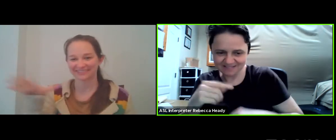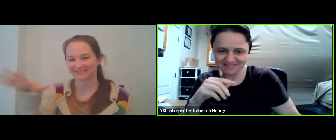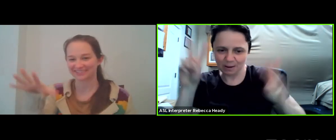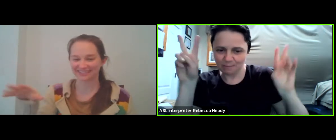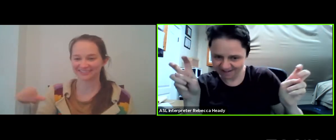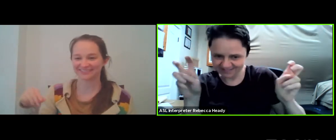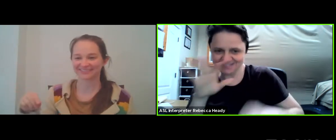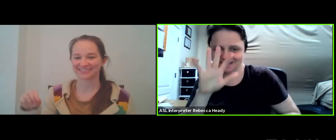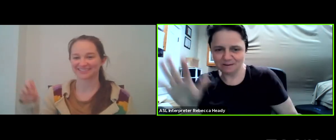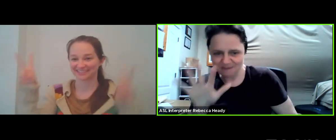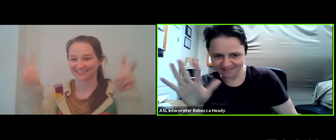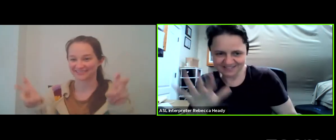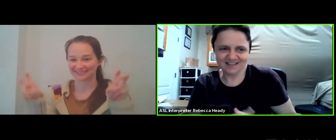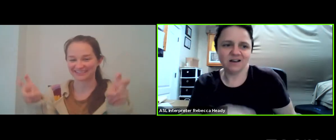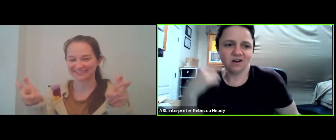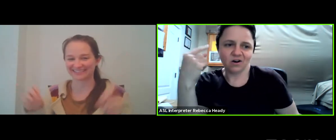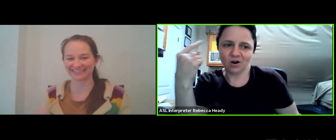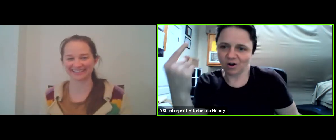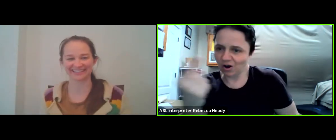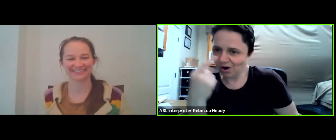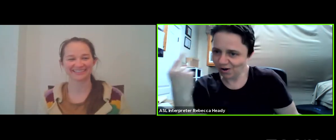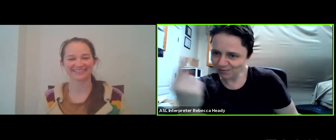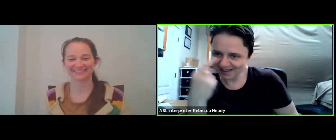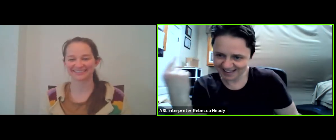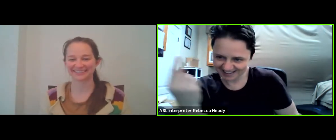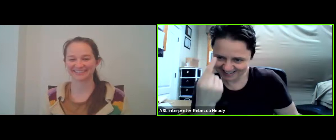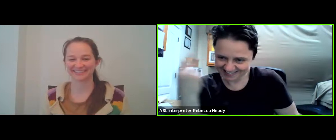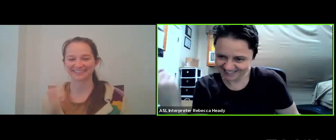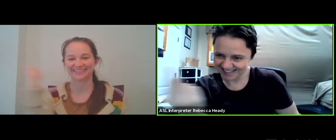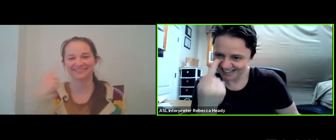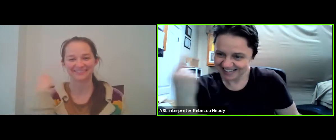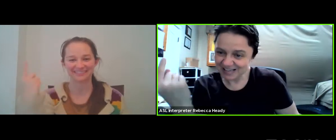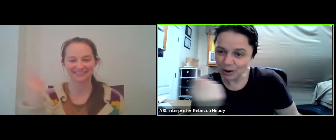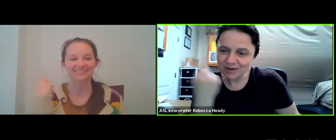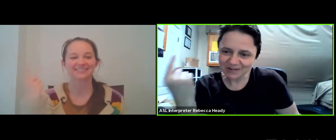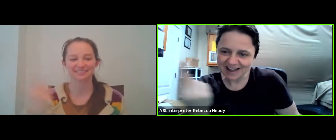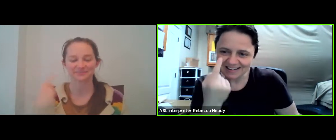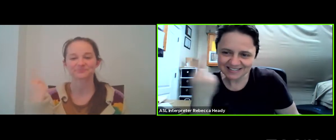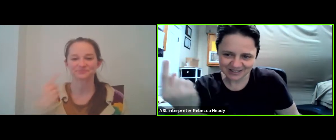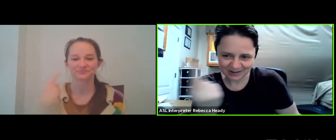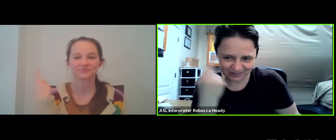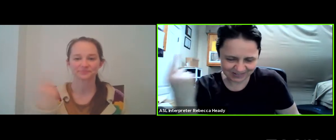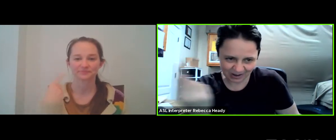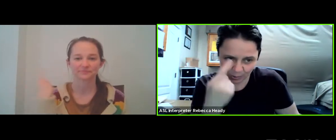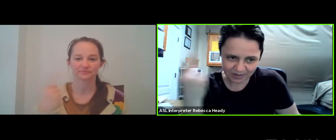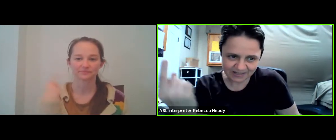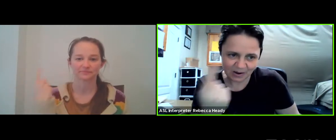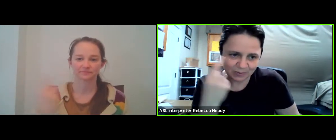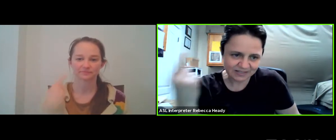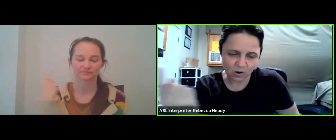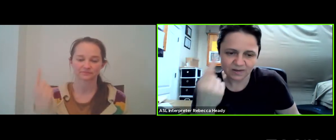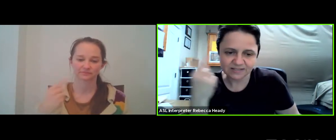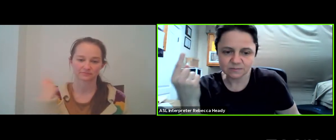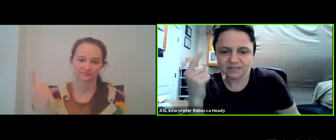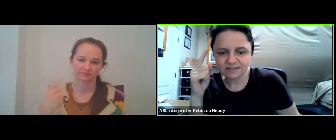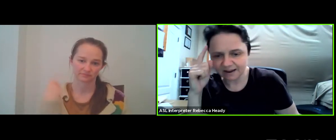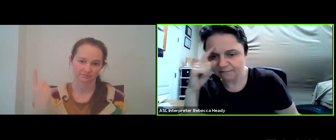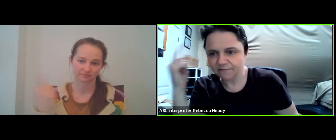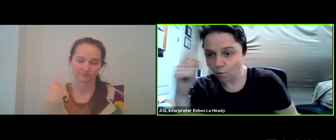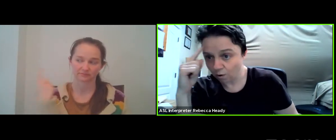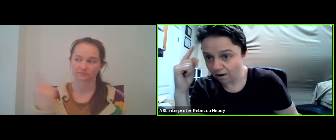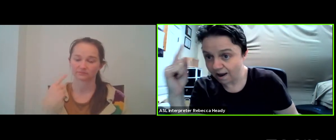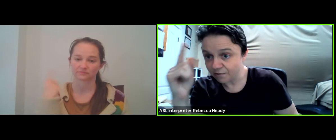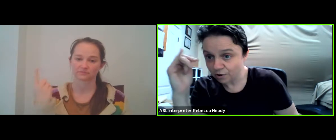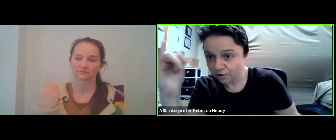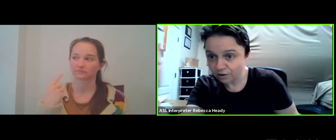Yep. About. Out. Always. Oh. Going around in circles. Always. This means